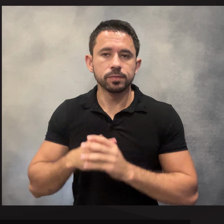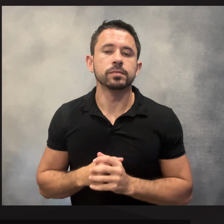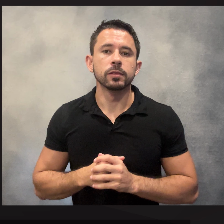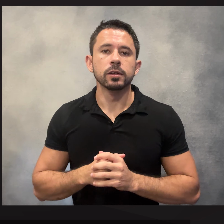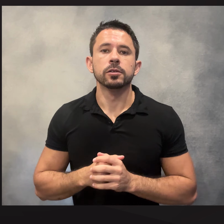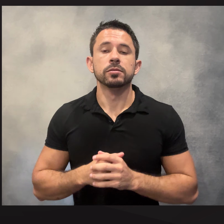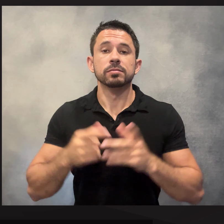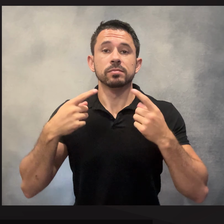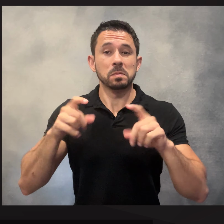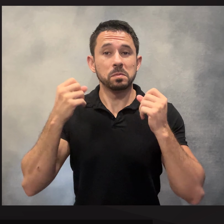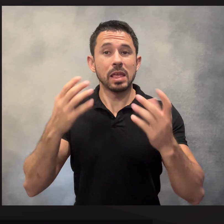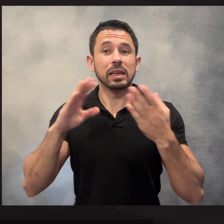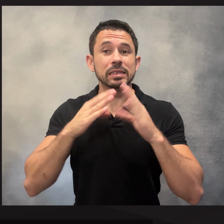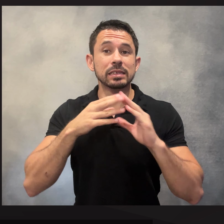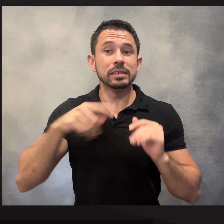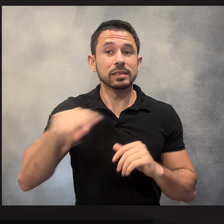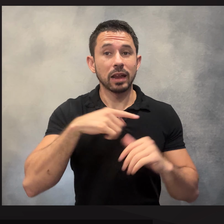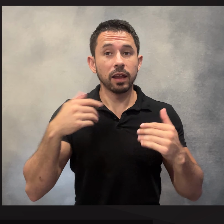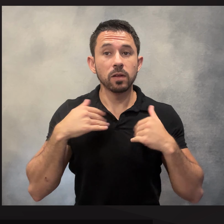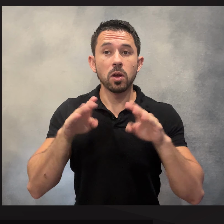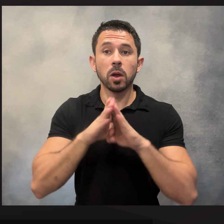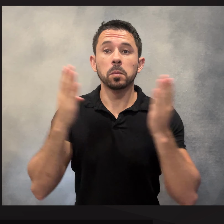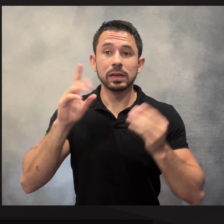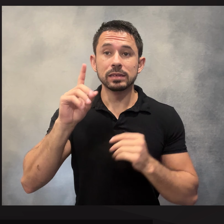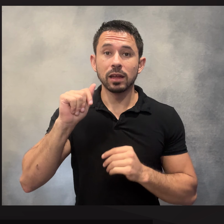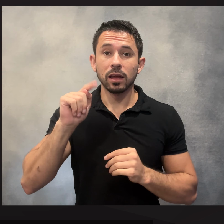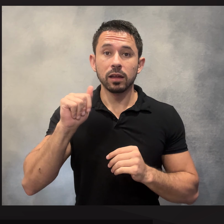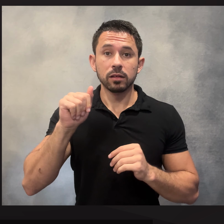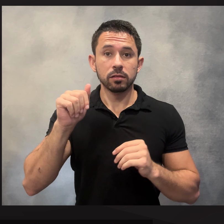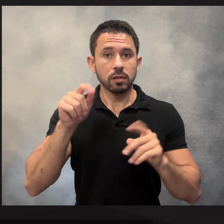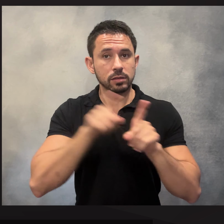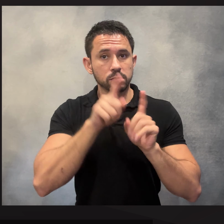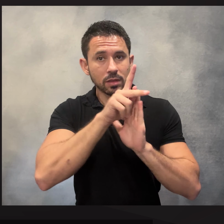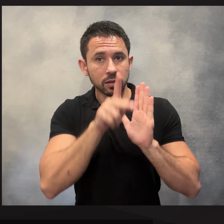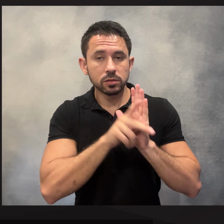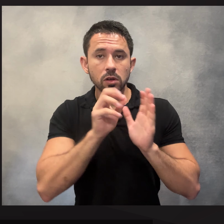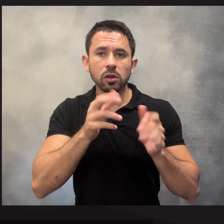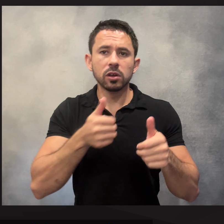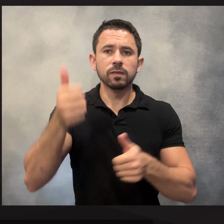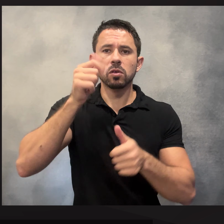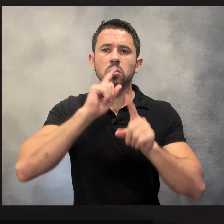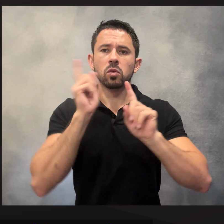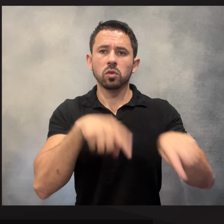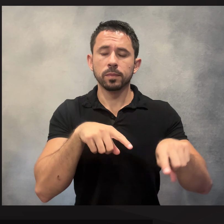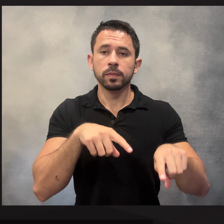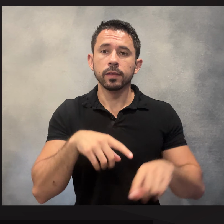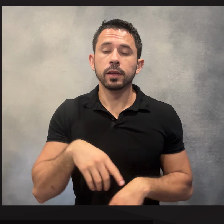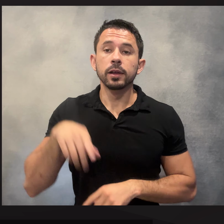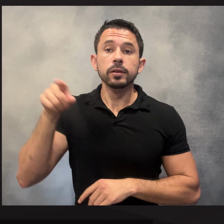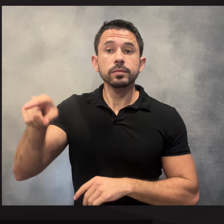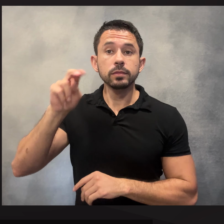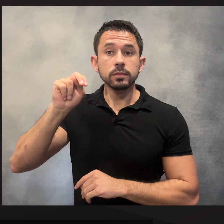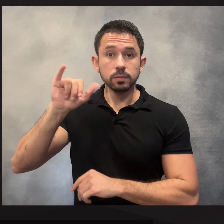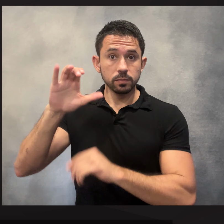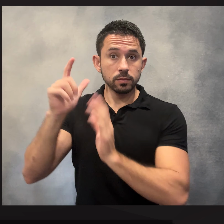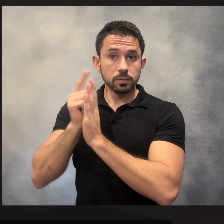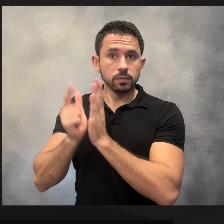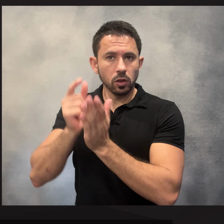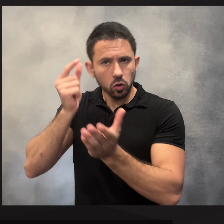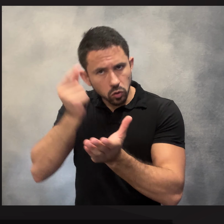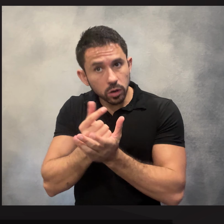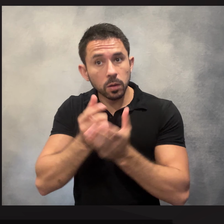While many cities have open data as a policy or an executive order, New York City's law guarantees